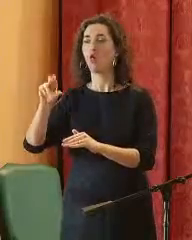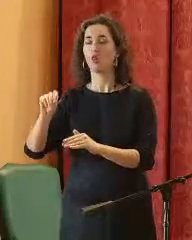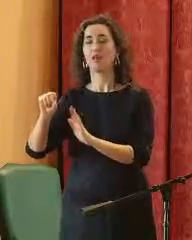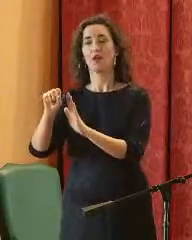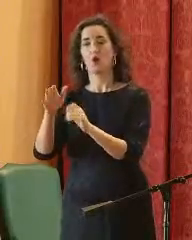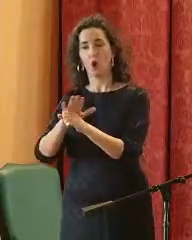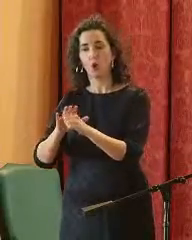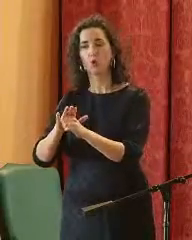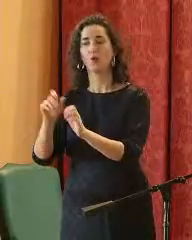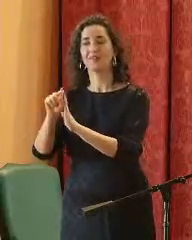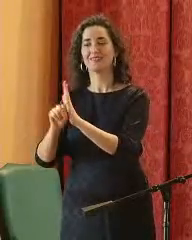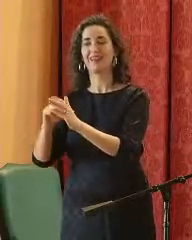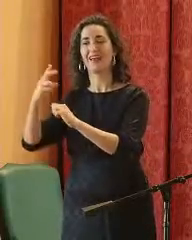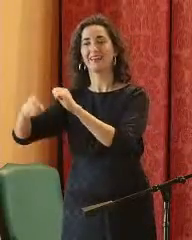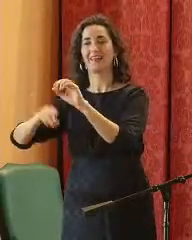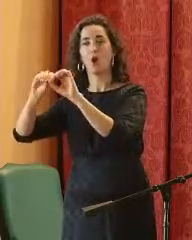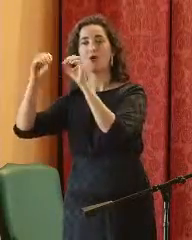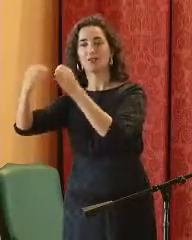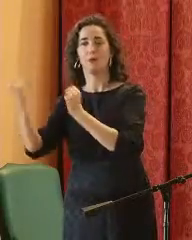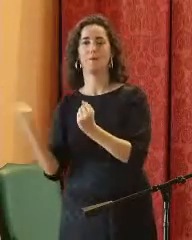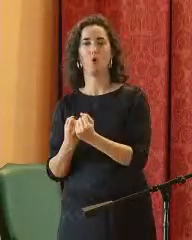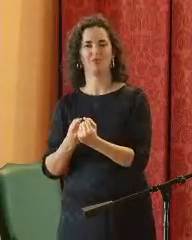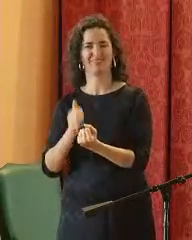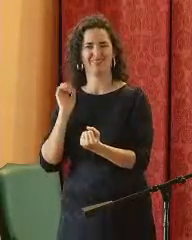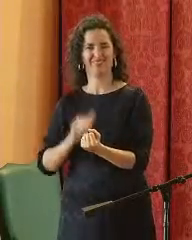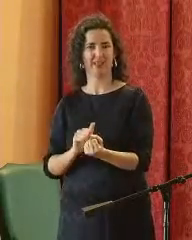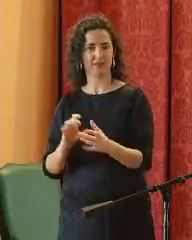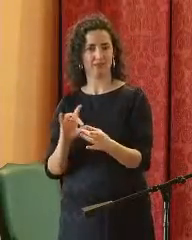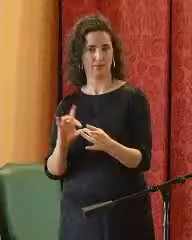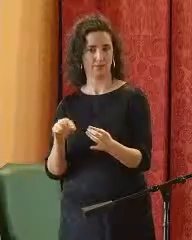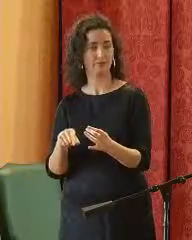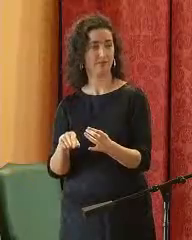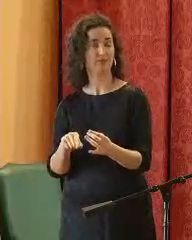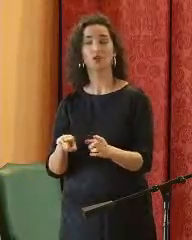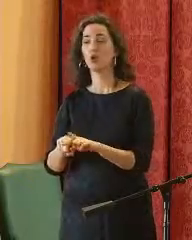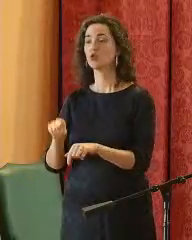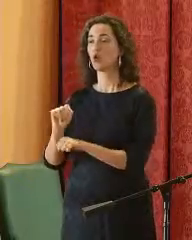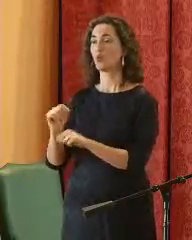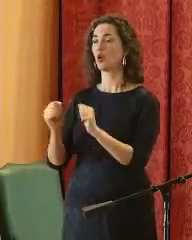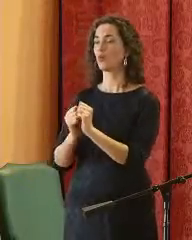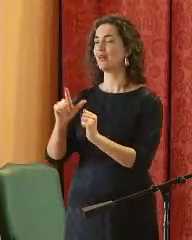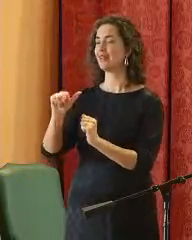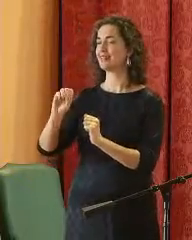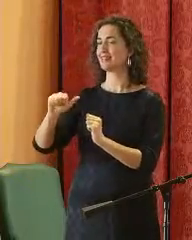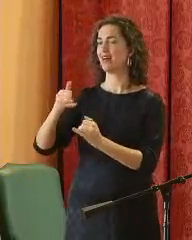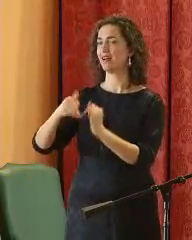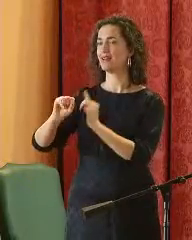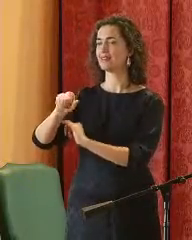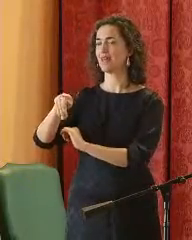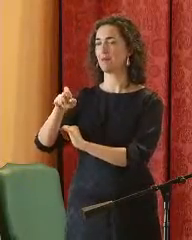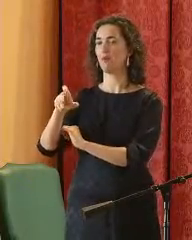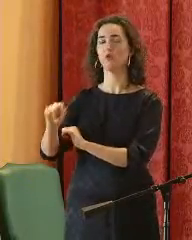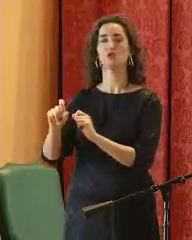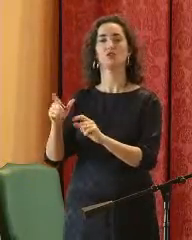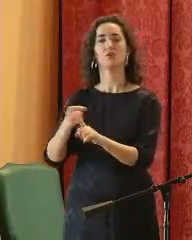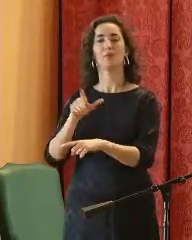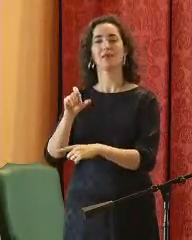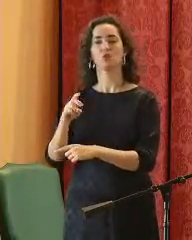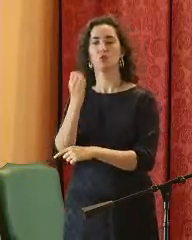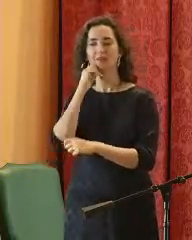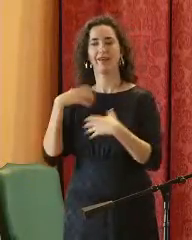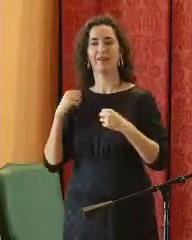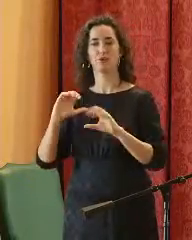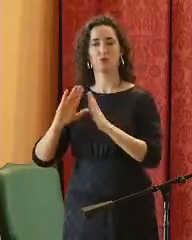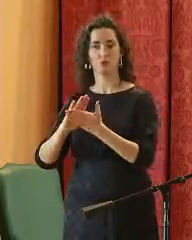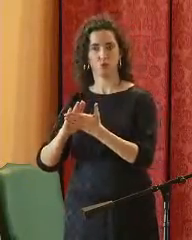and national organizations, and worked with Lisa Staples from LSU Dental Health School to